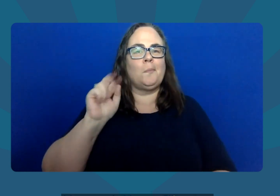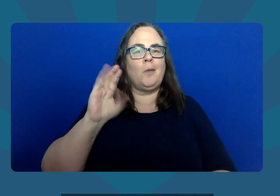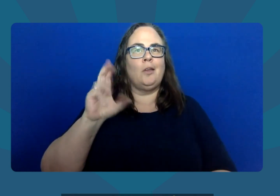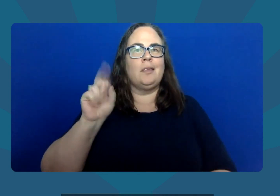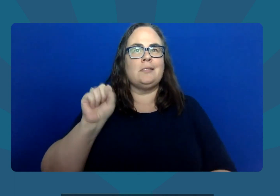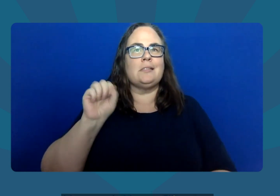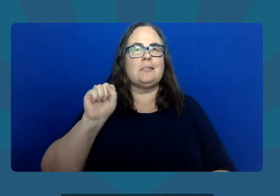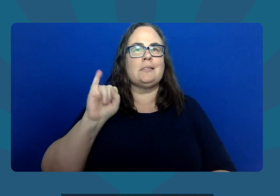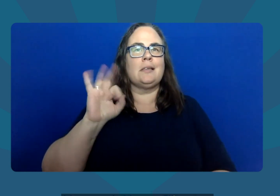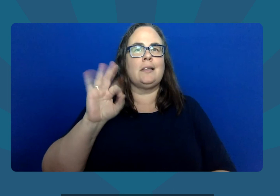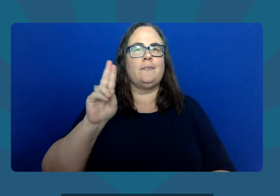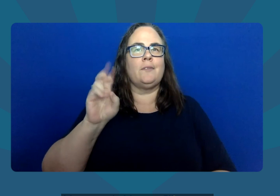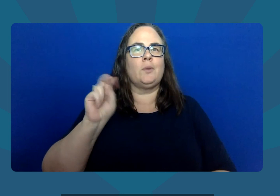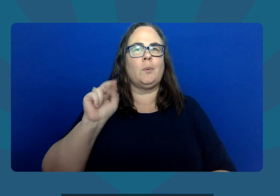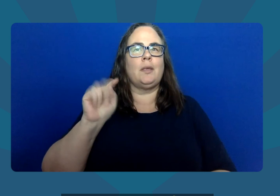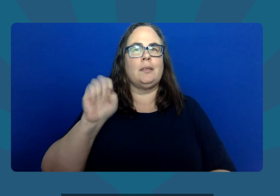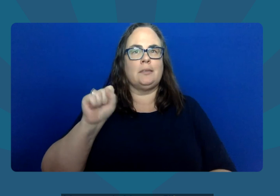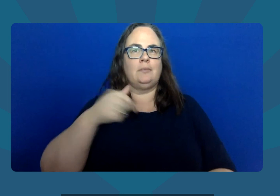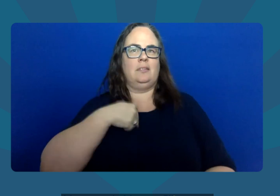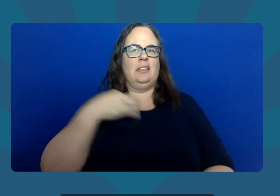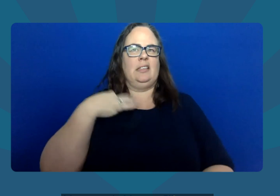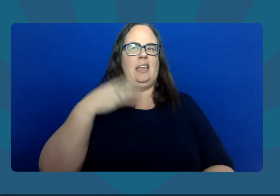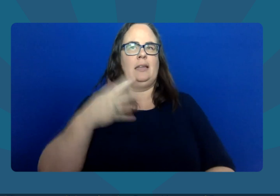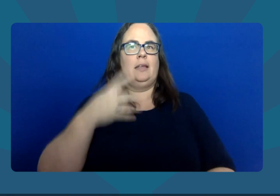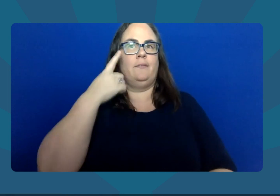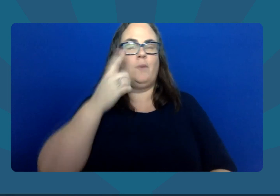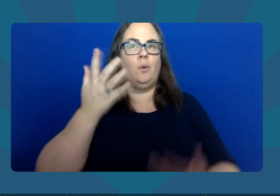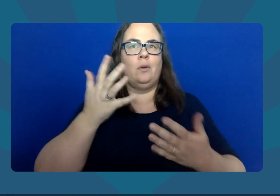My name is Marcus Cifuentes,